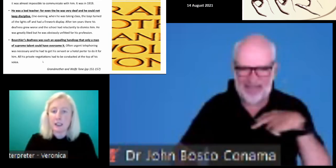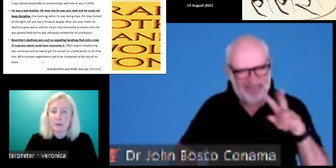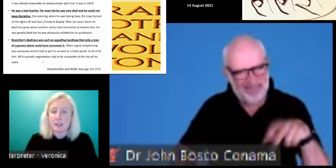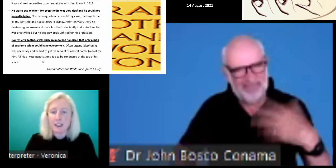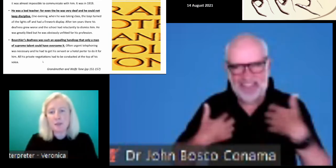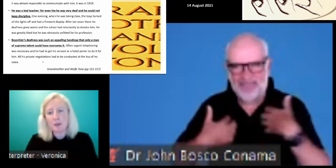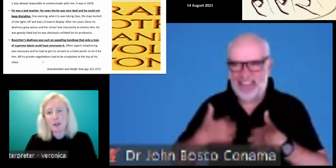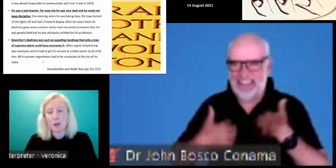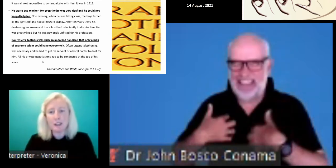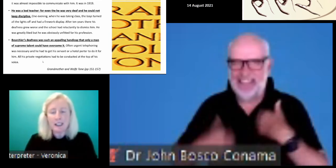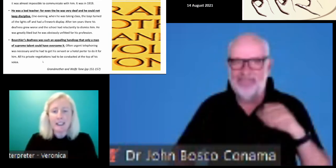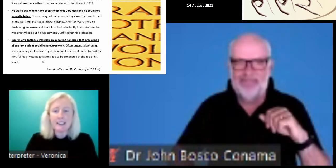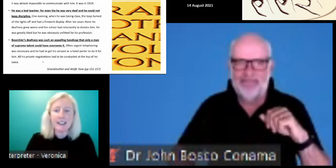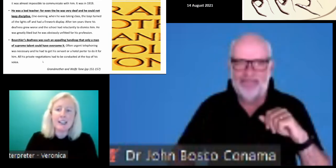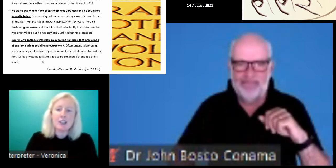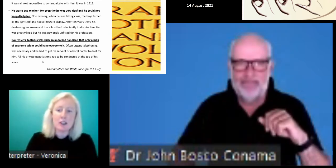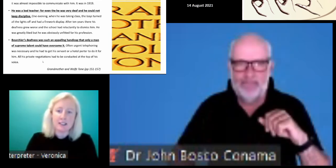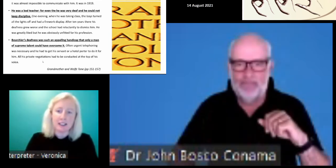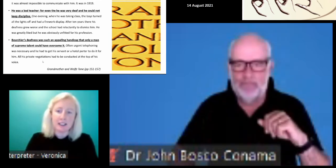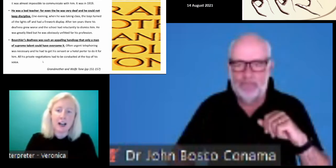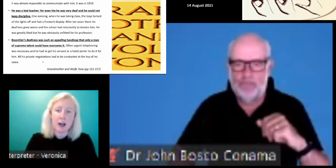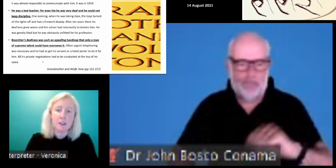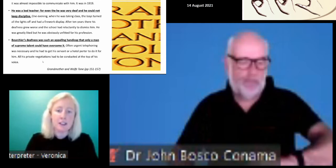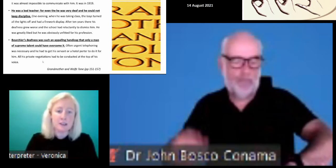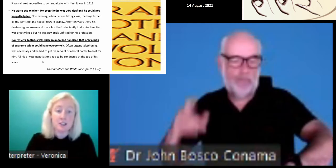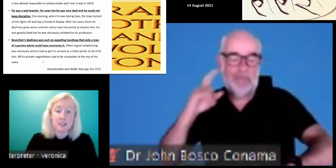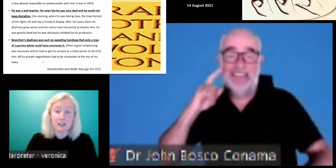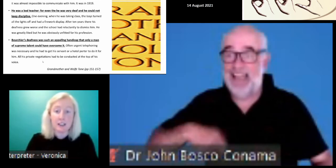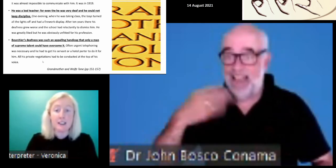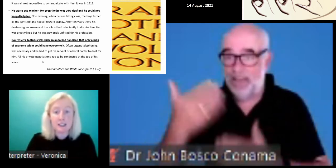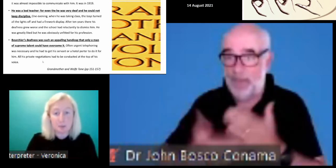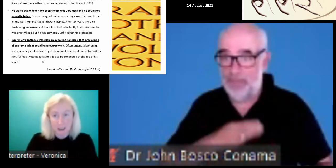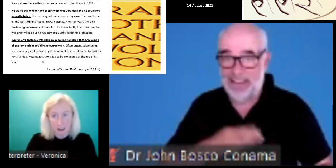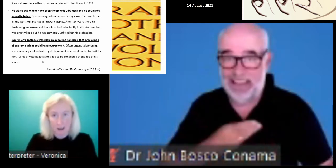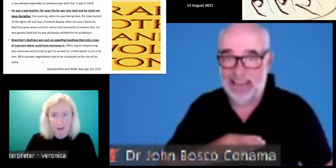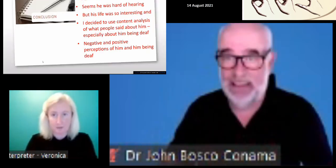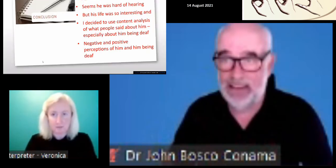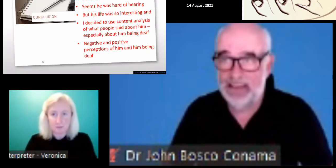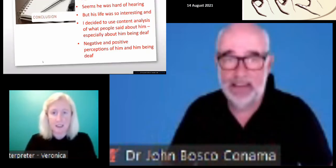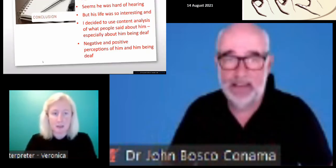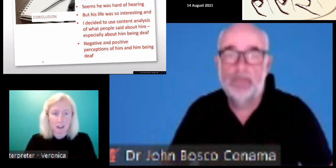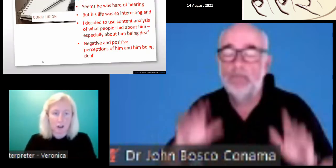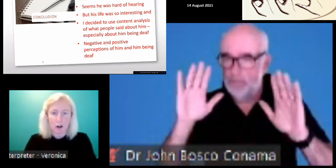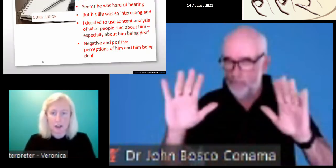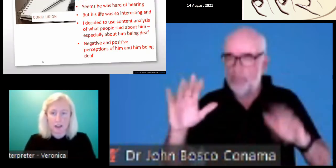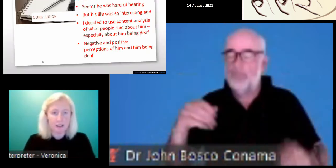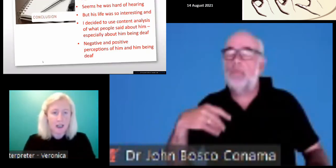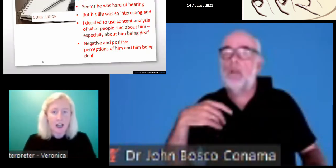unable to hear. But so it's interesting how he is perceived in this particular, by this particular author.